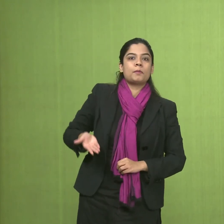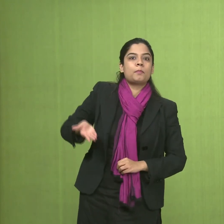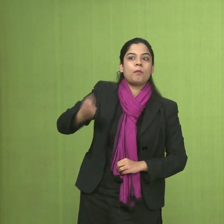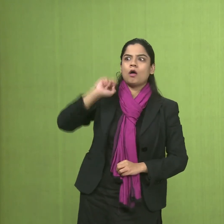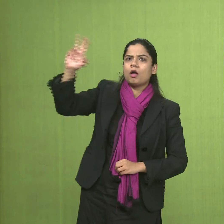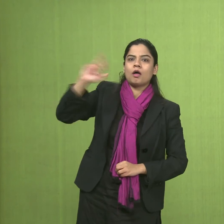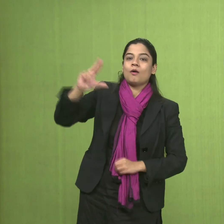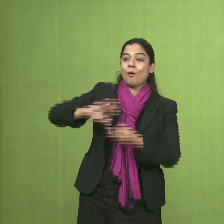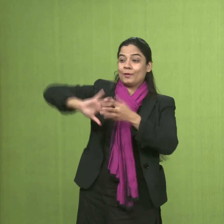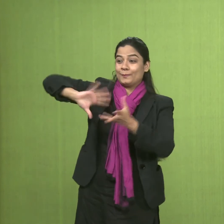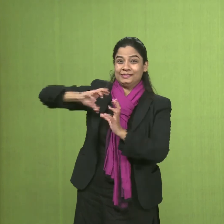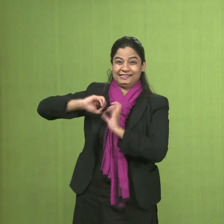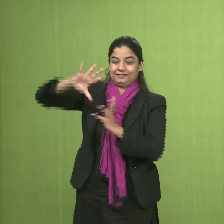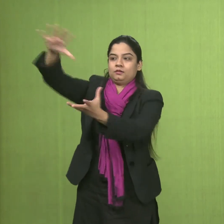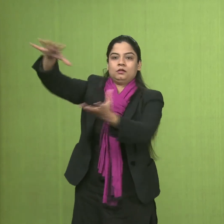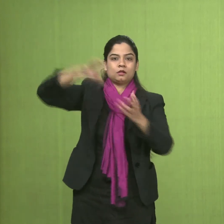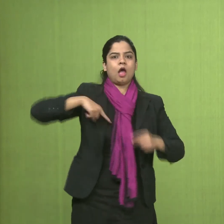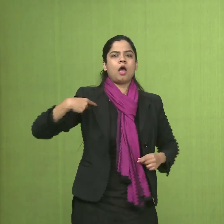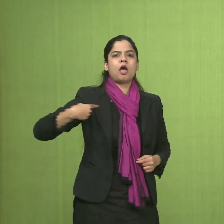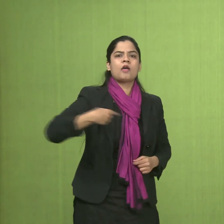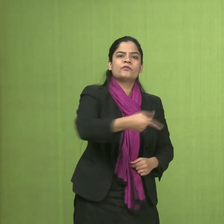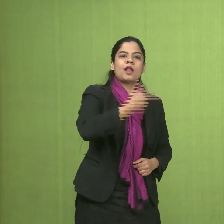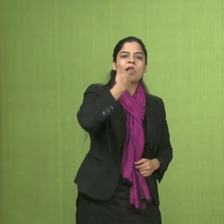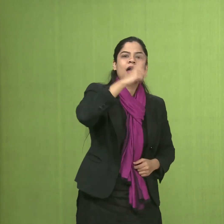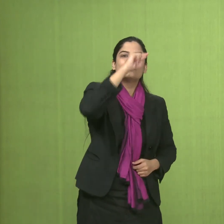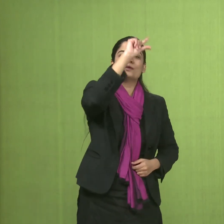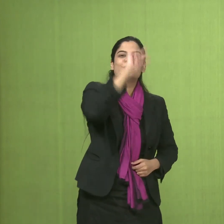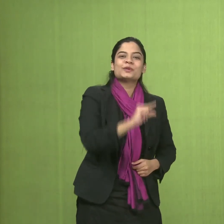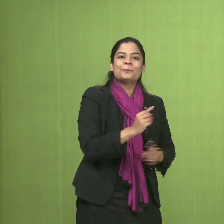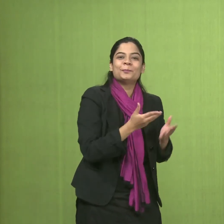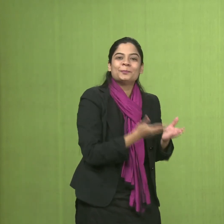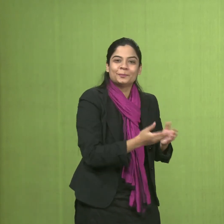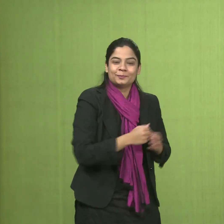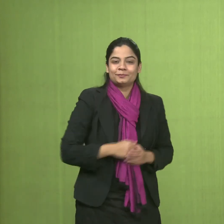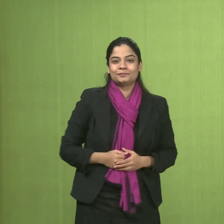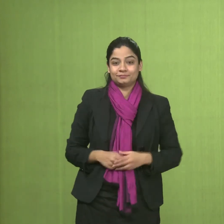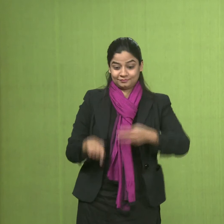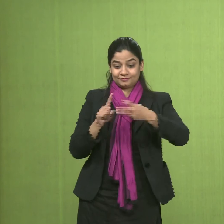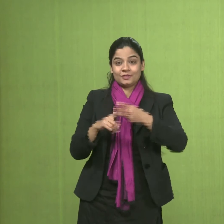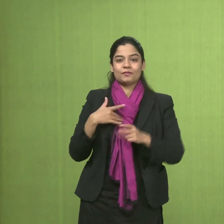For example, buy a washing machine instead of giving your clothes for dry cleaning every day. So that would be cheaper.